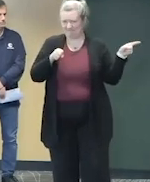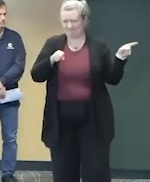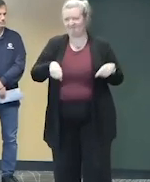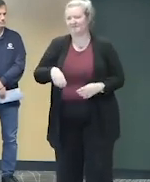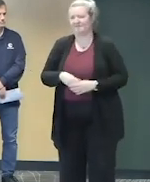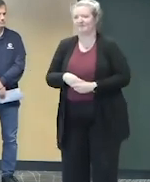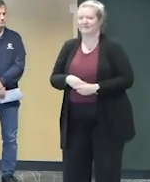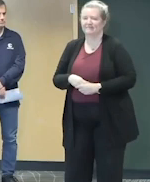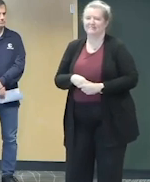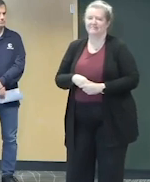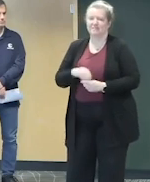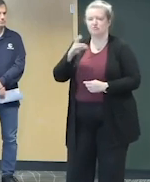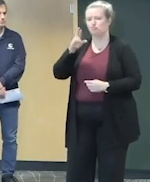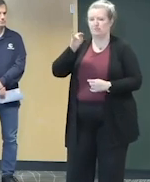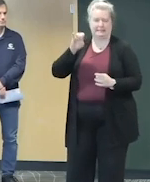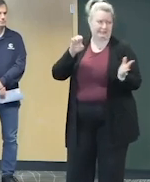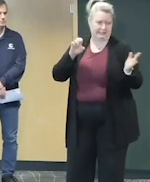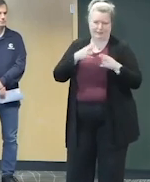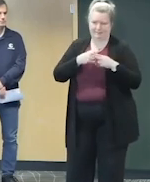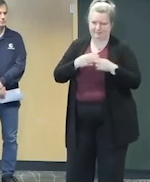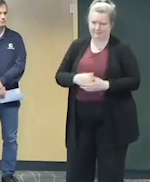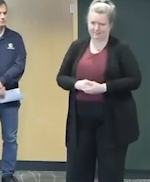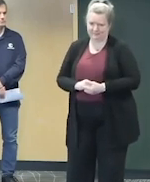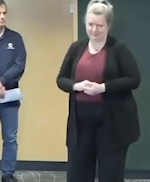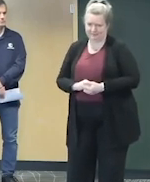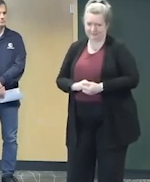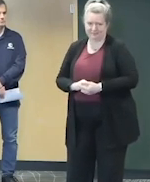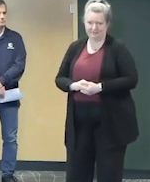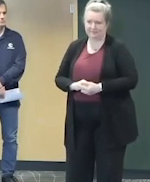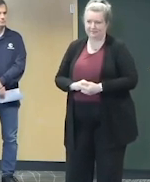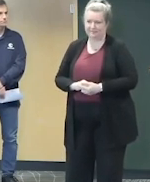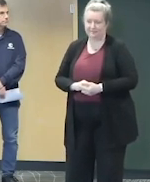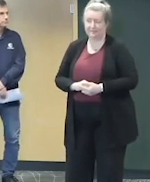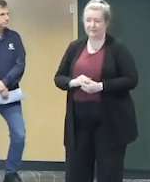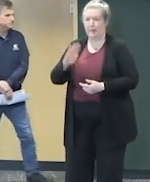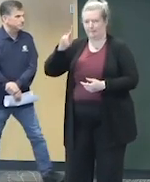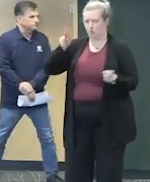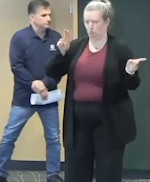Pleasure. Thank you. Thanks, Governor. Good afternoon, everyone.